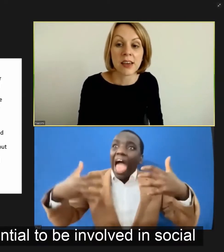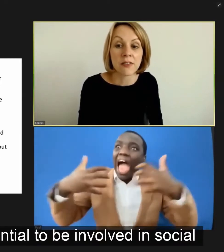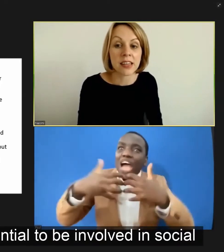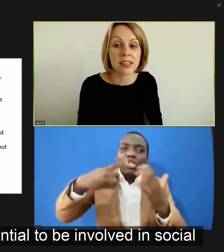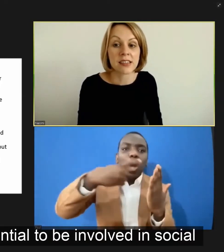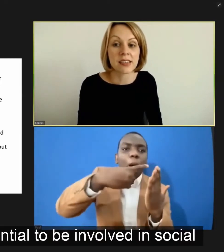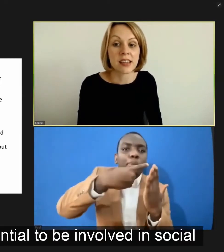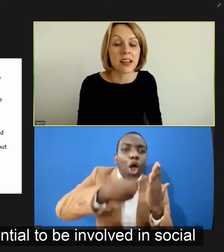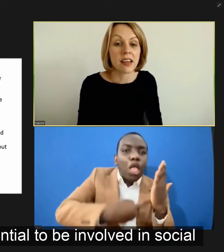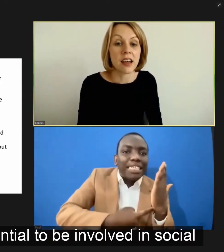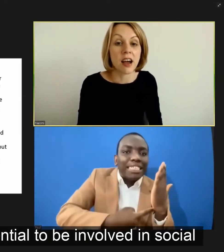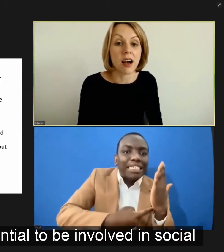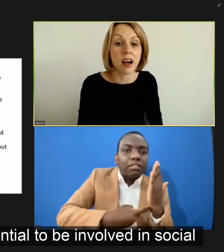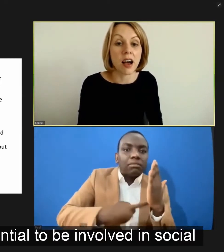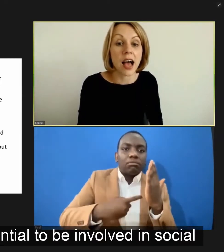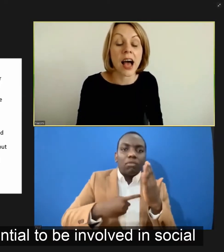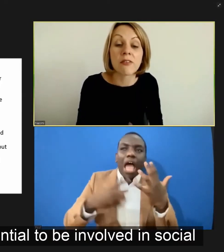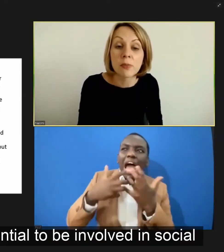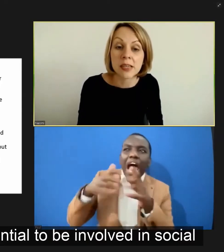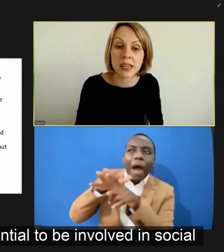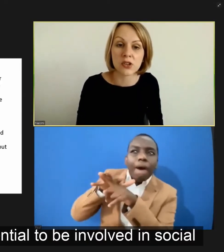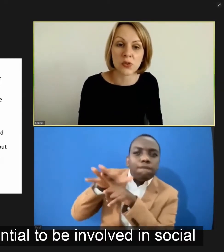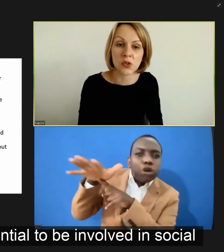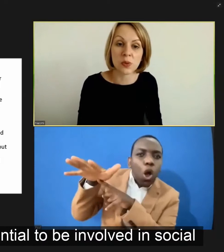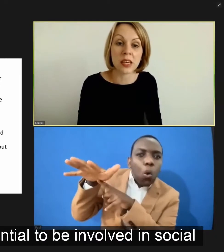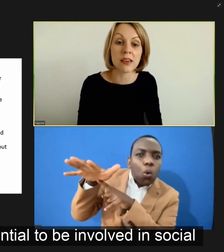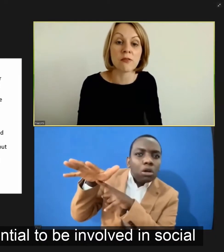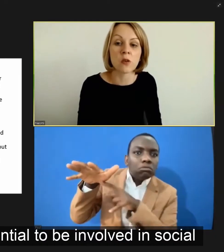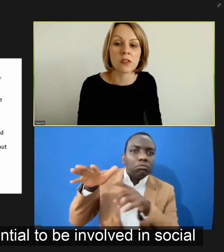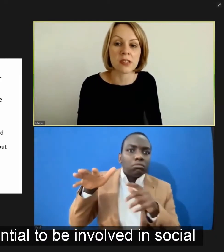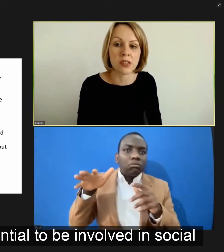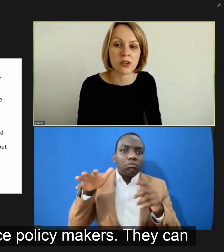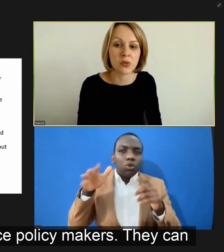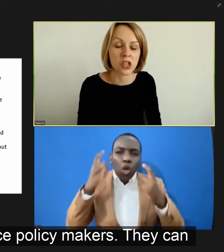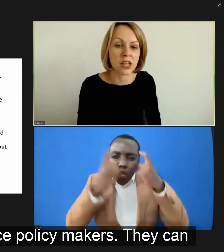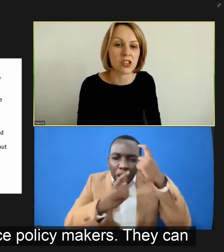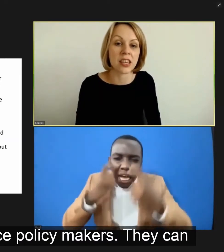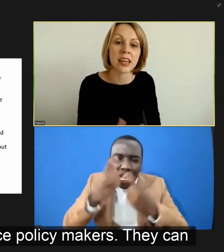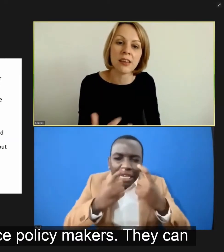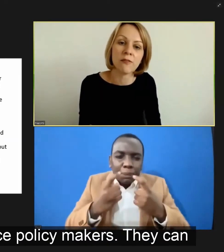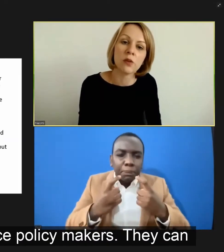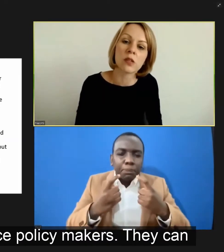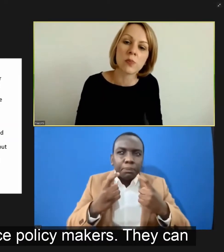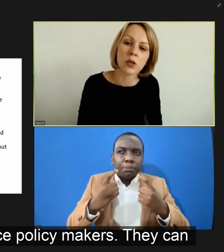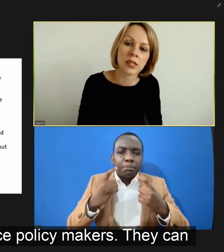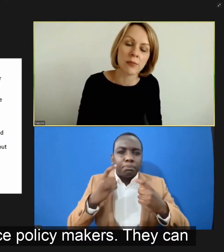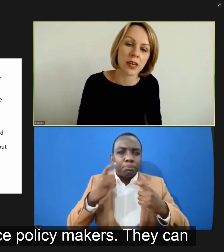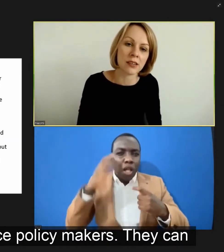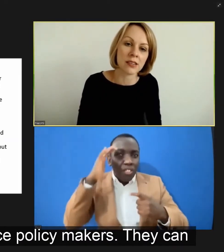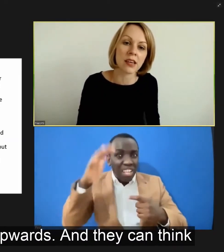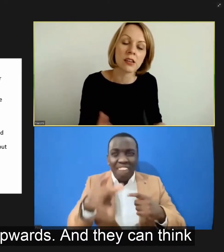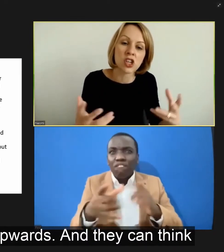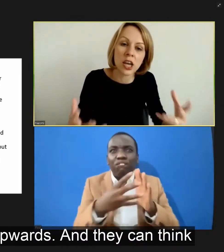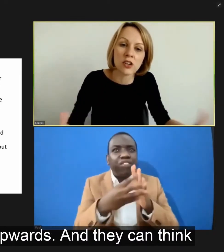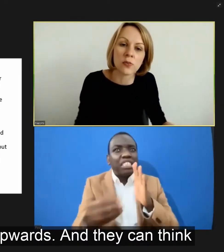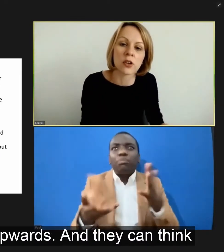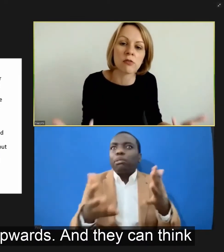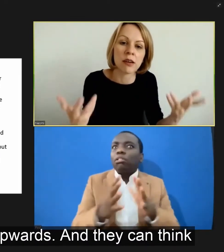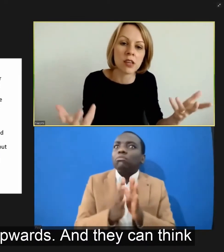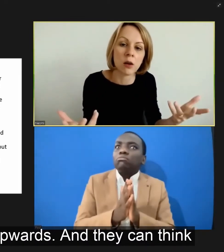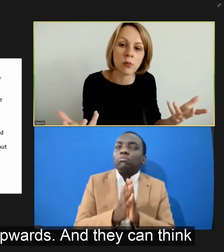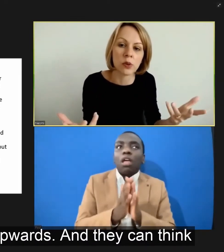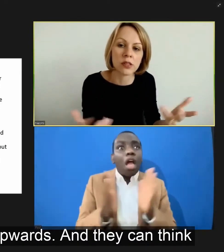Deaf leaders have the potential to be involved in social change. They can influence policymakers, they can change from the